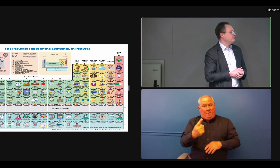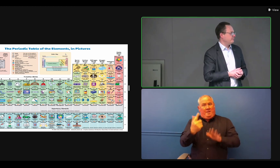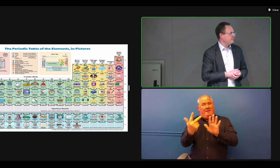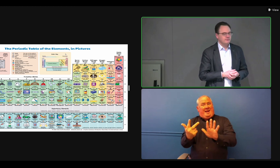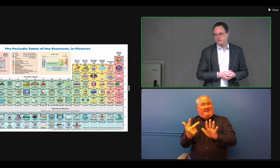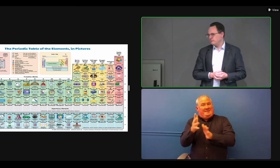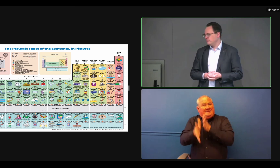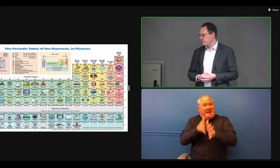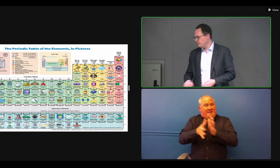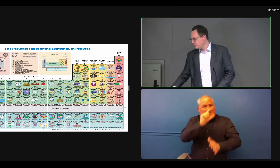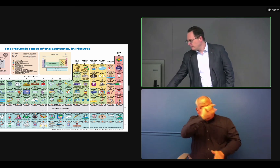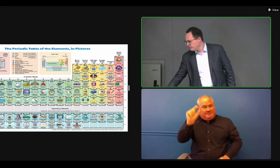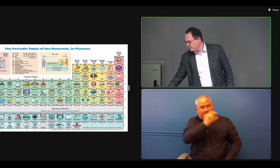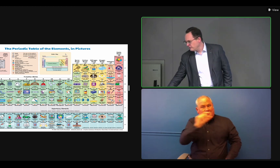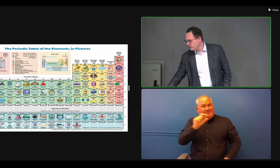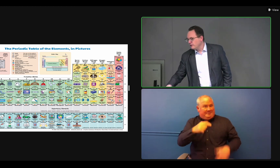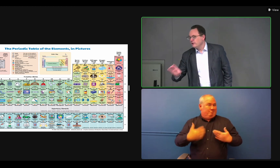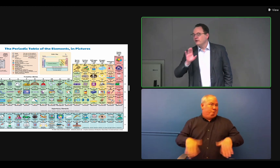in 2018.